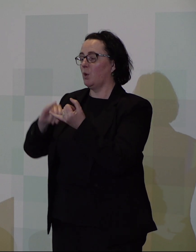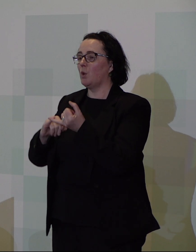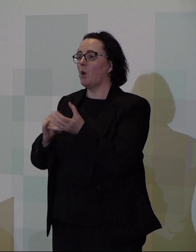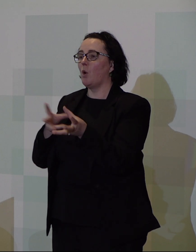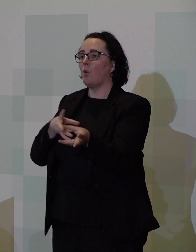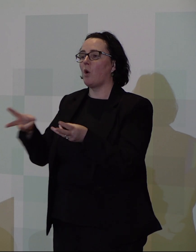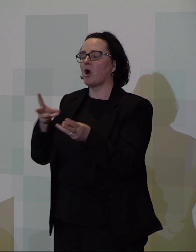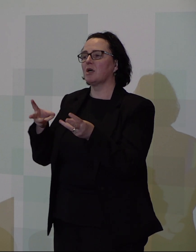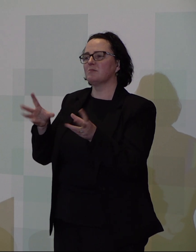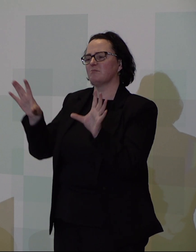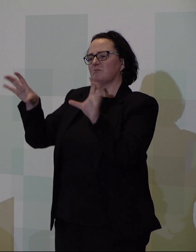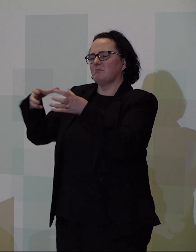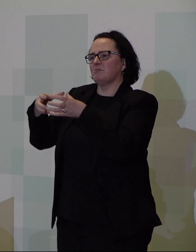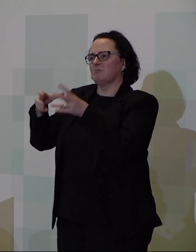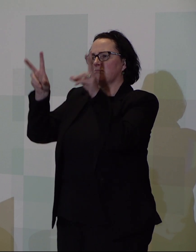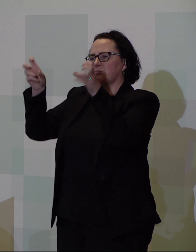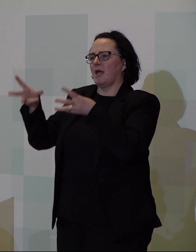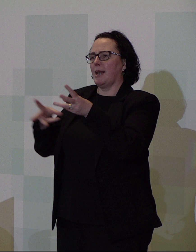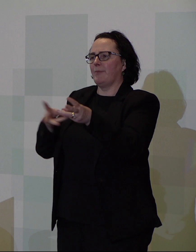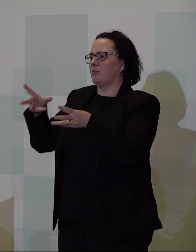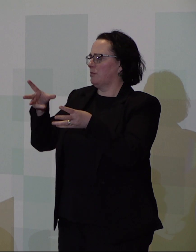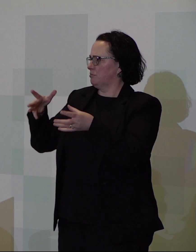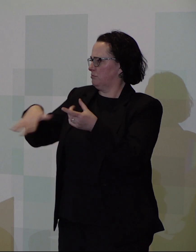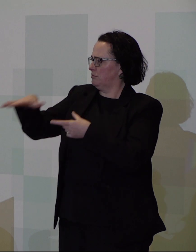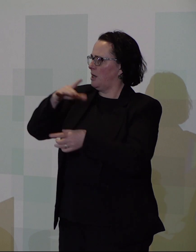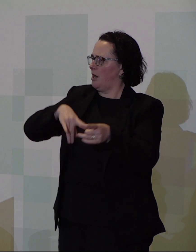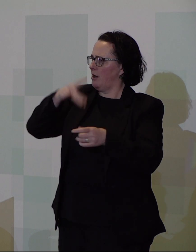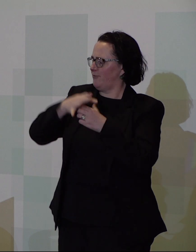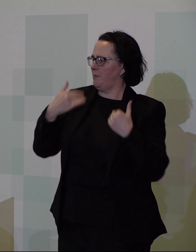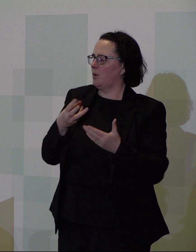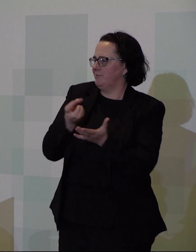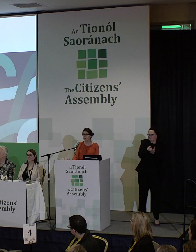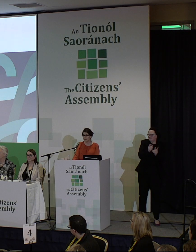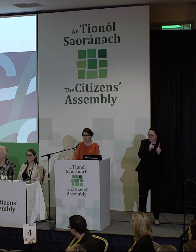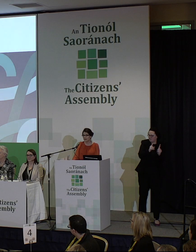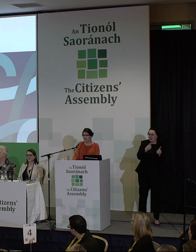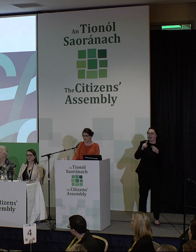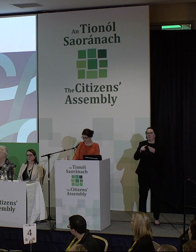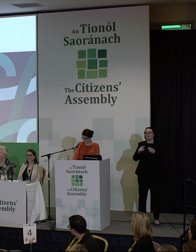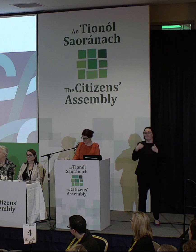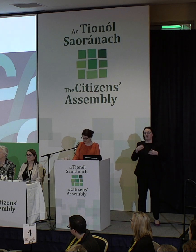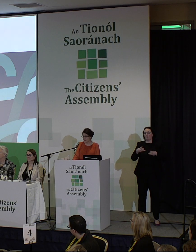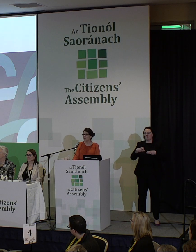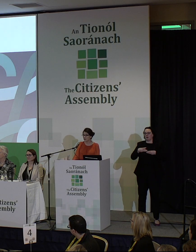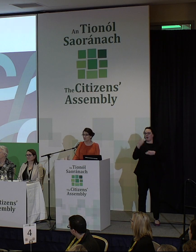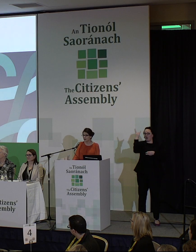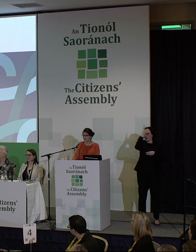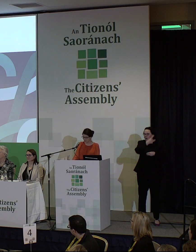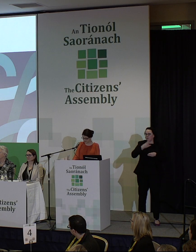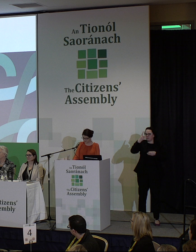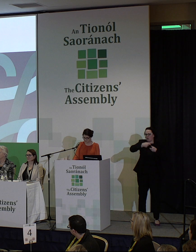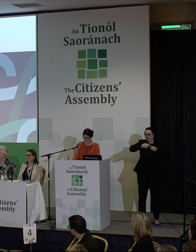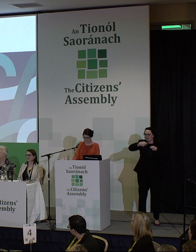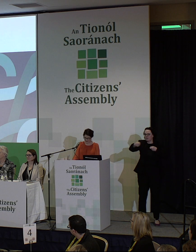which I'll explain to you in a moment, is also higher for men. And we know that men work longer hours and they also earn